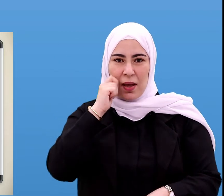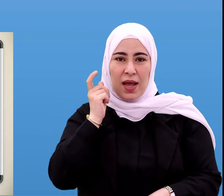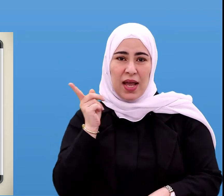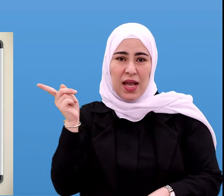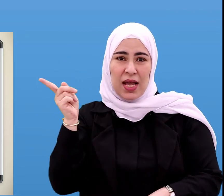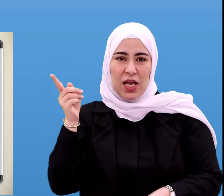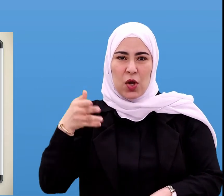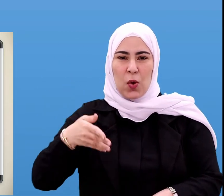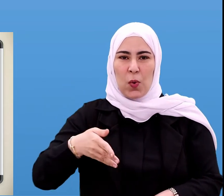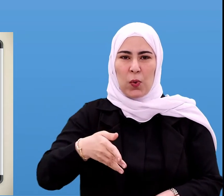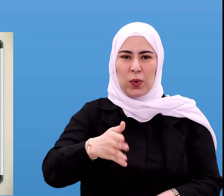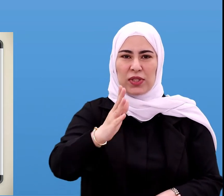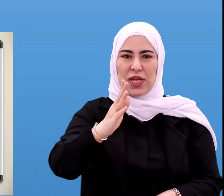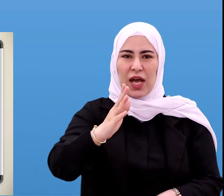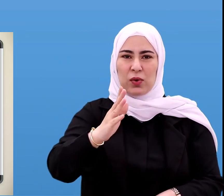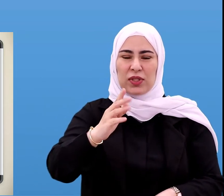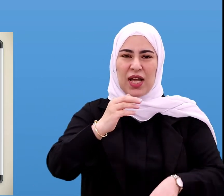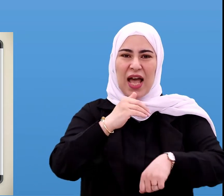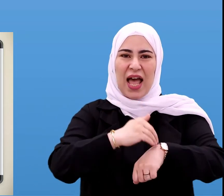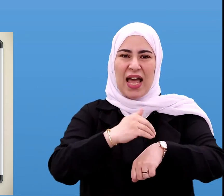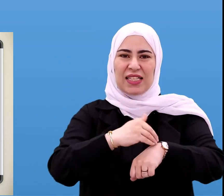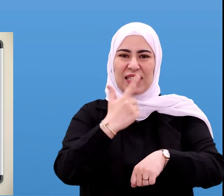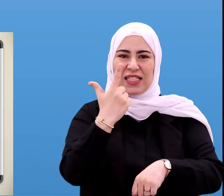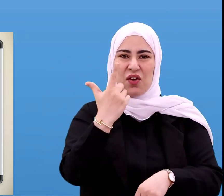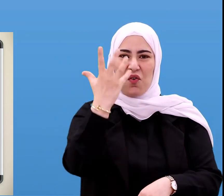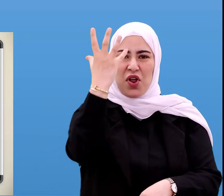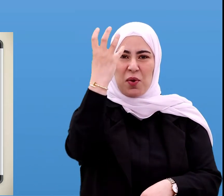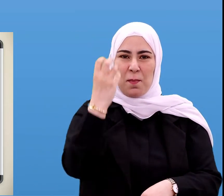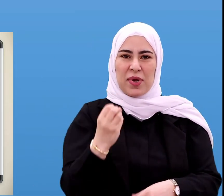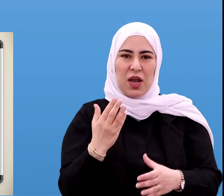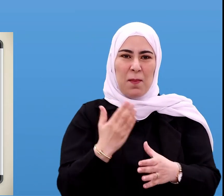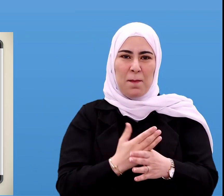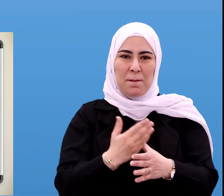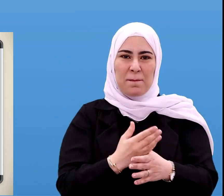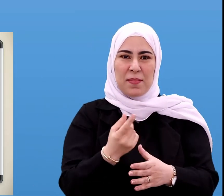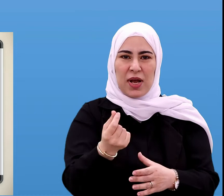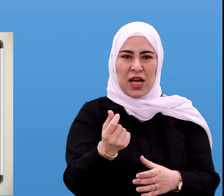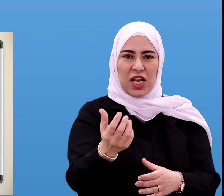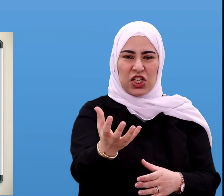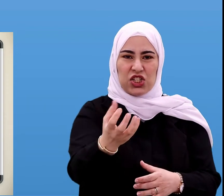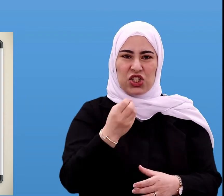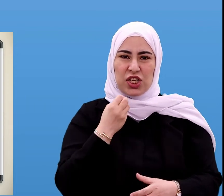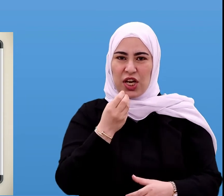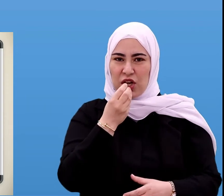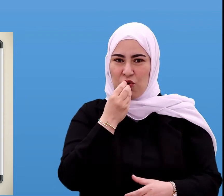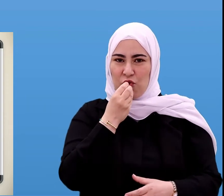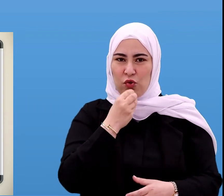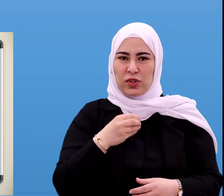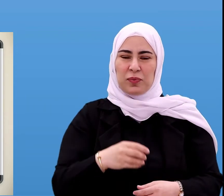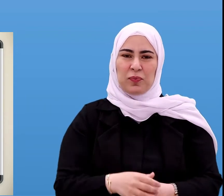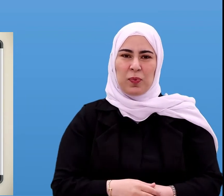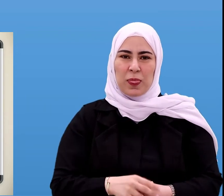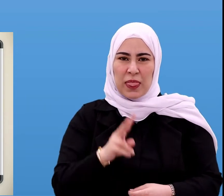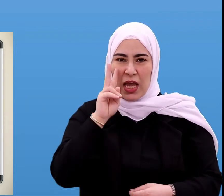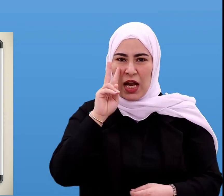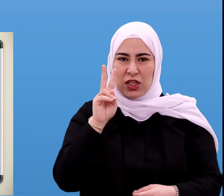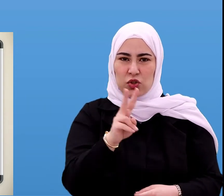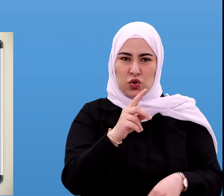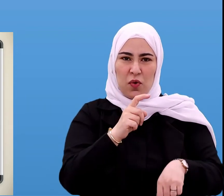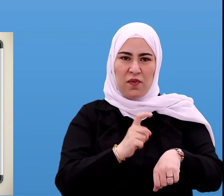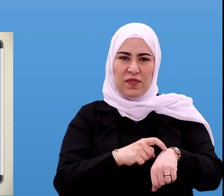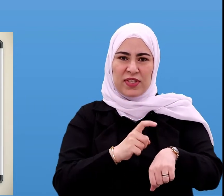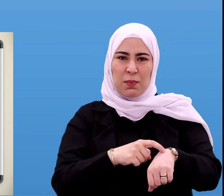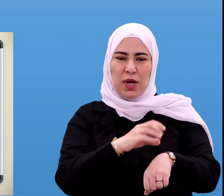at 7 p.m. to buy grocery. Now we will take a look at 2 things, the verb and the time.